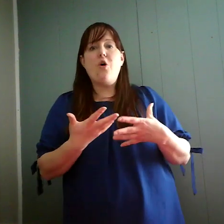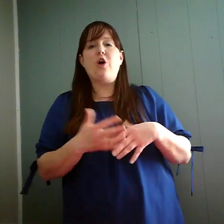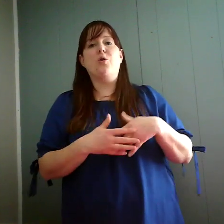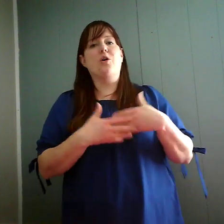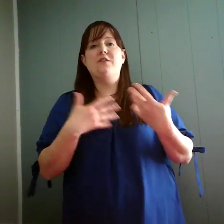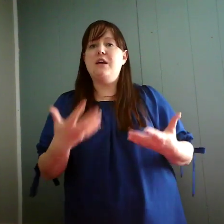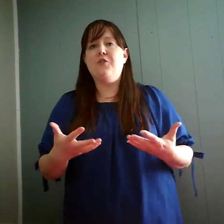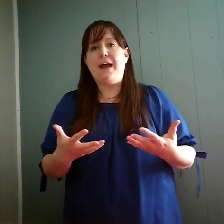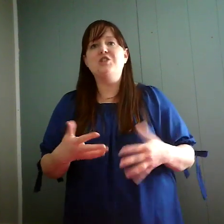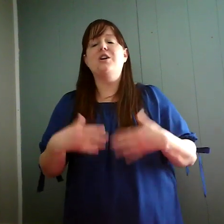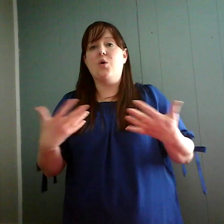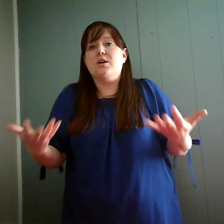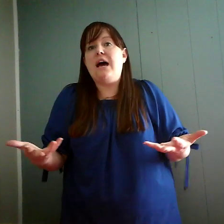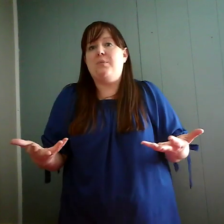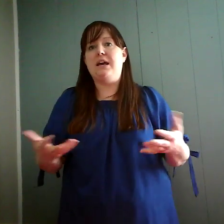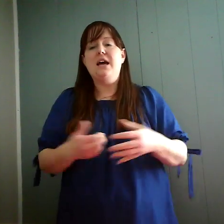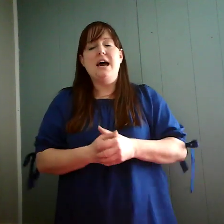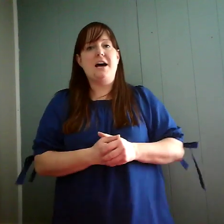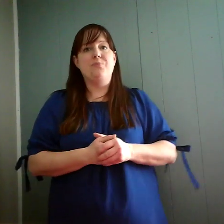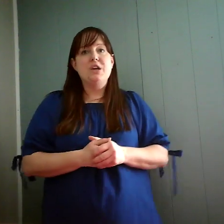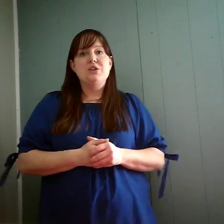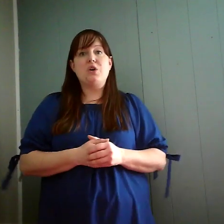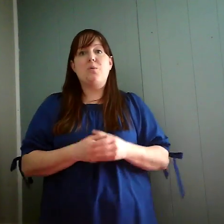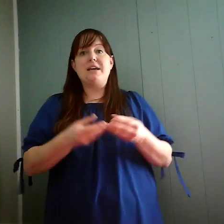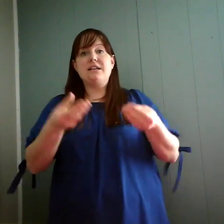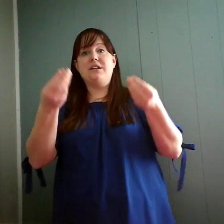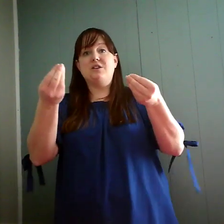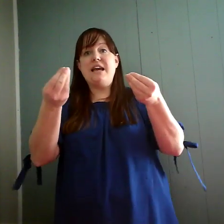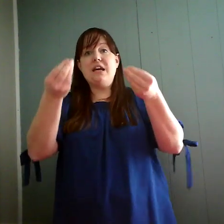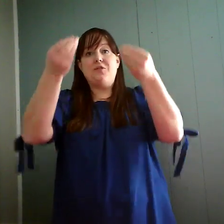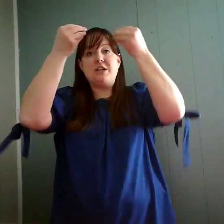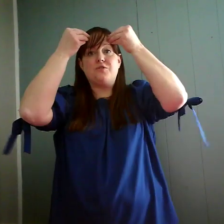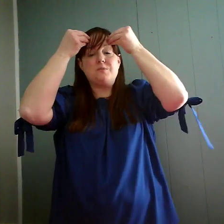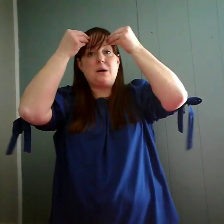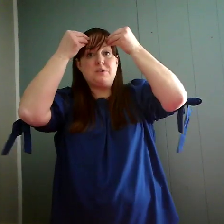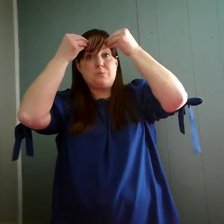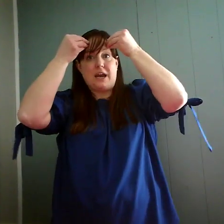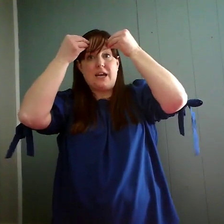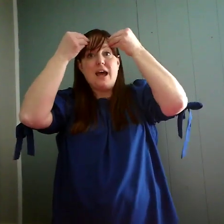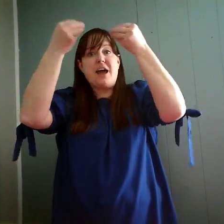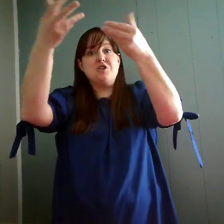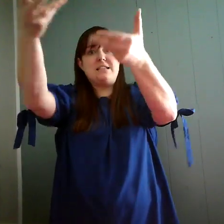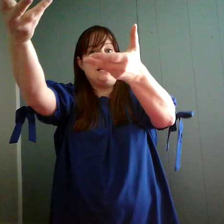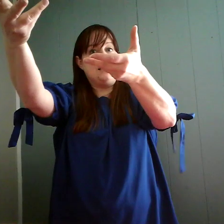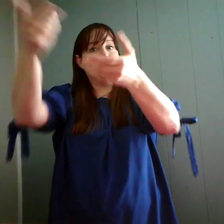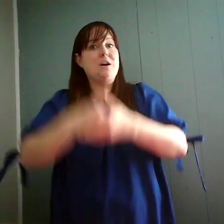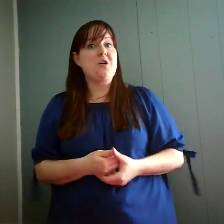inform or give me information or tell me. So basically you're taking information from someone's brain and you're sending it to another